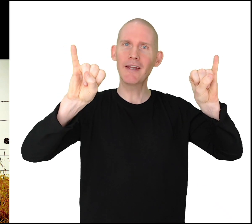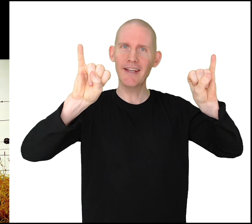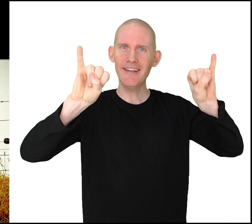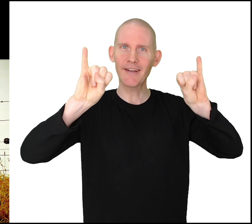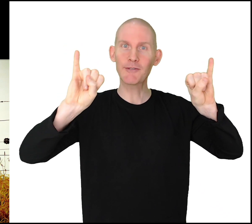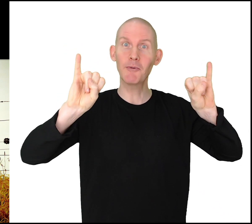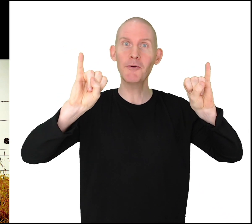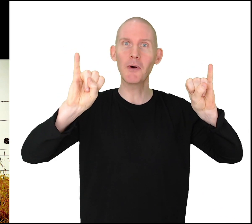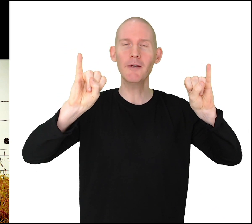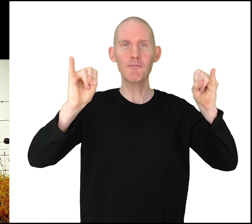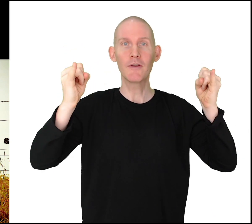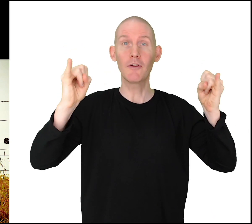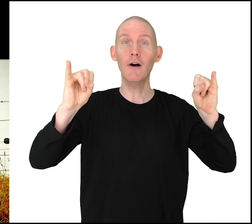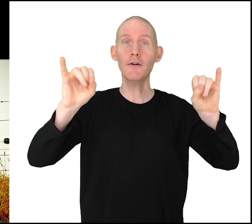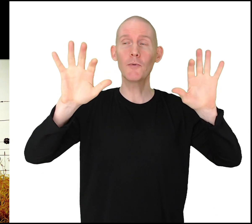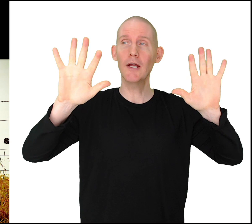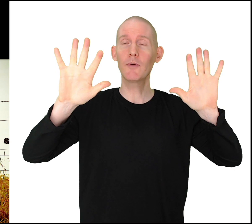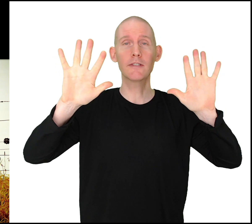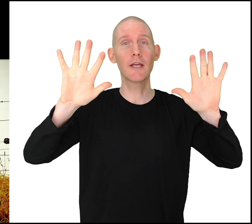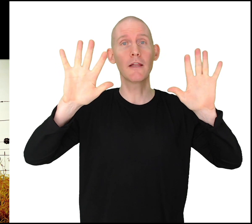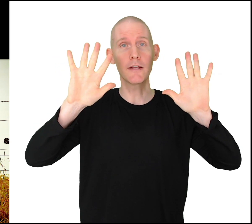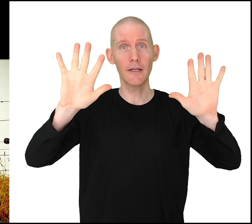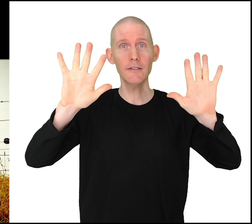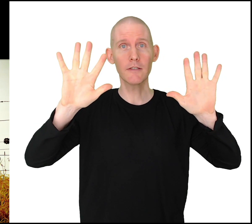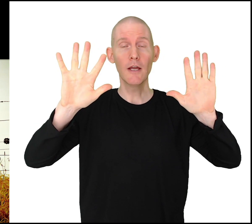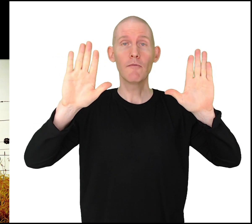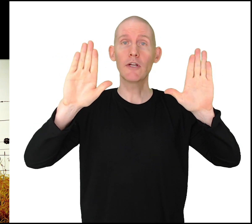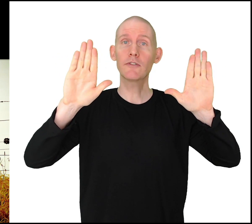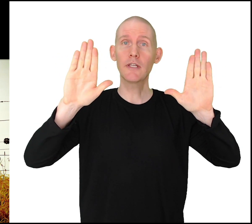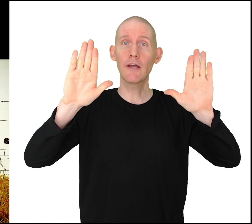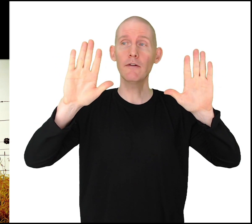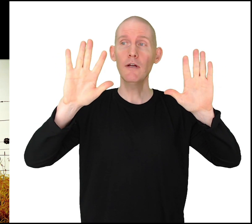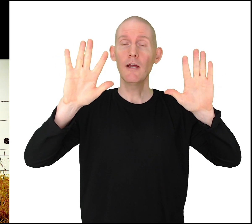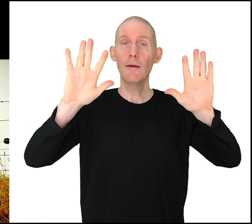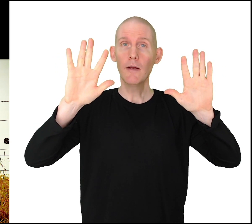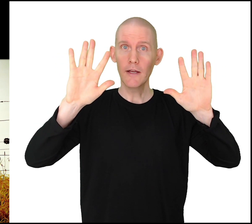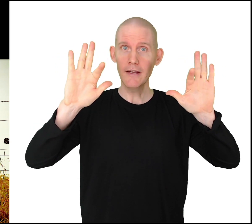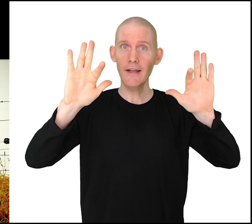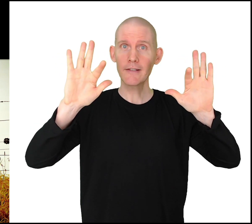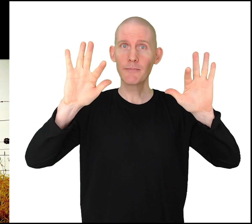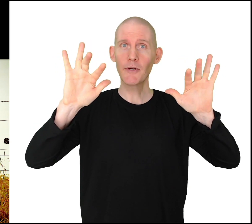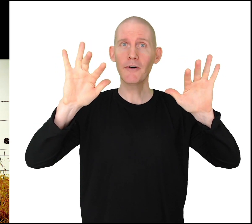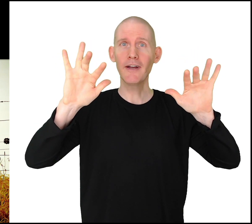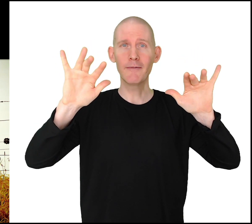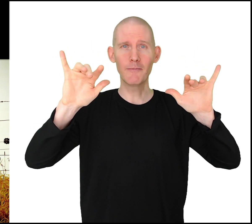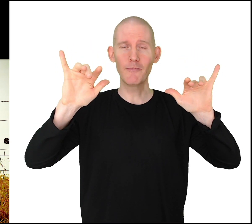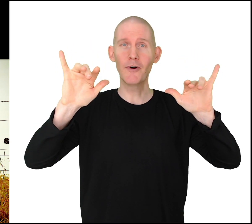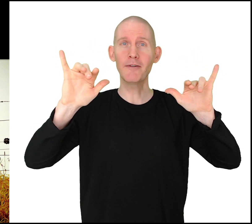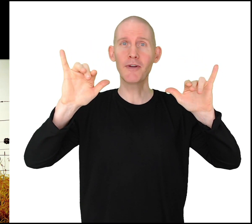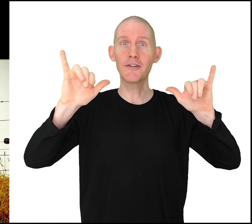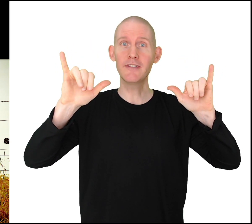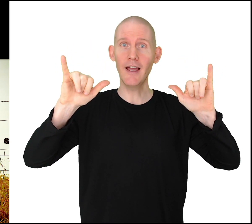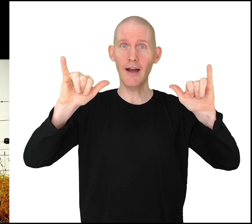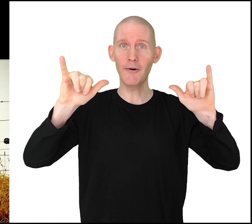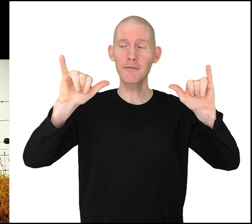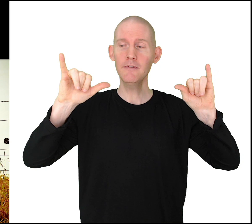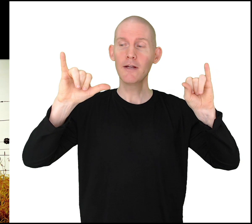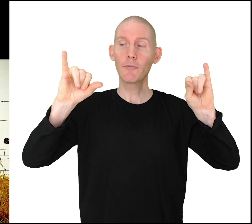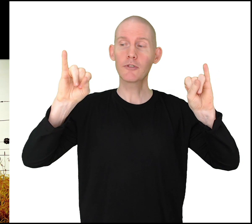pinky. That's one way. The longer way, we could say like this. Fingers together. Index, middle, and ring finger down. Put your